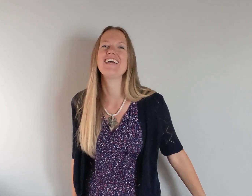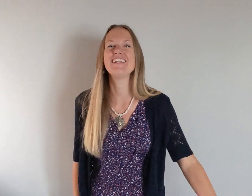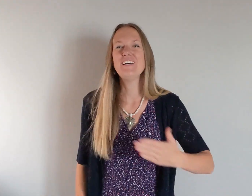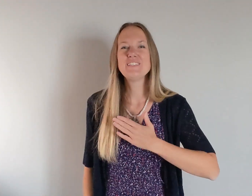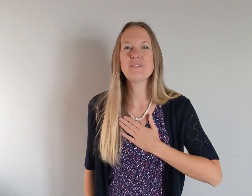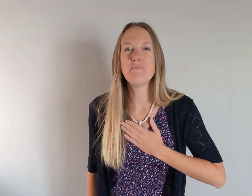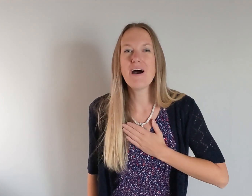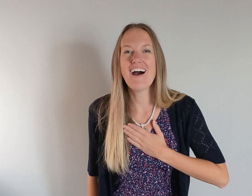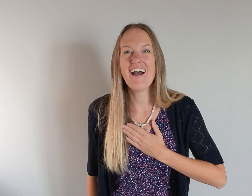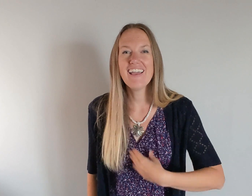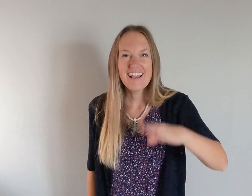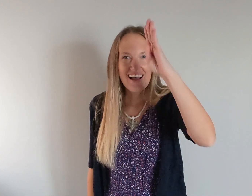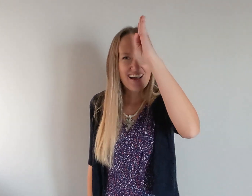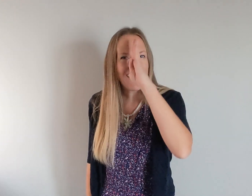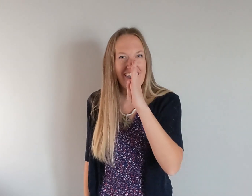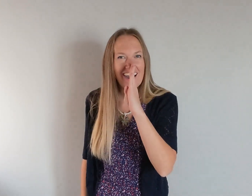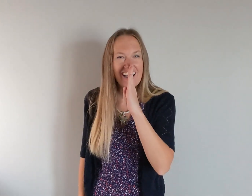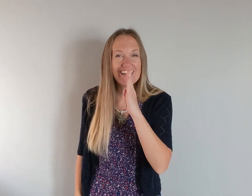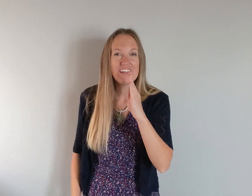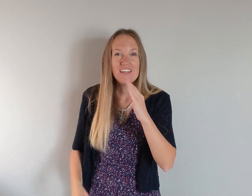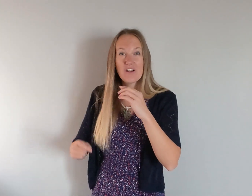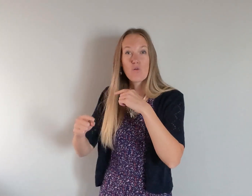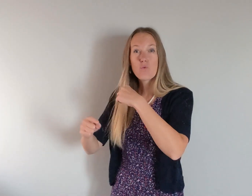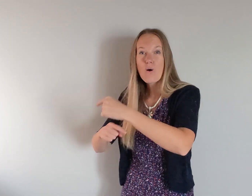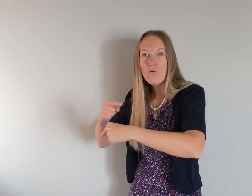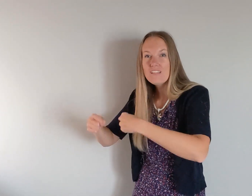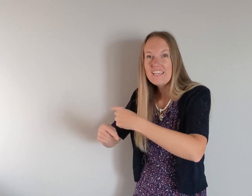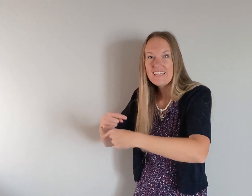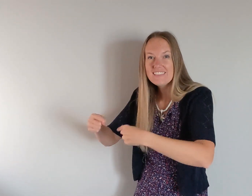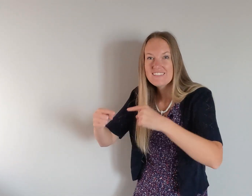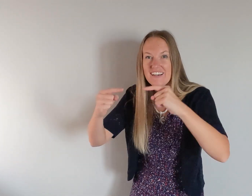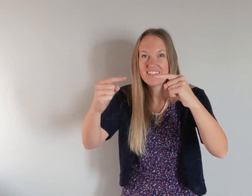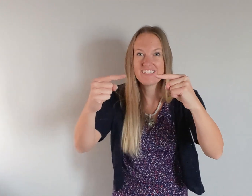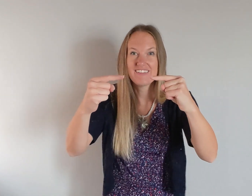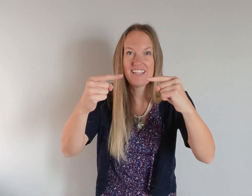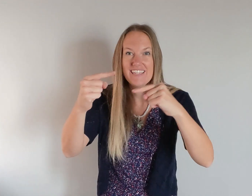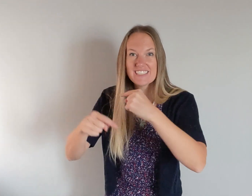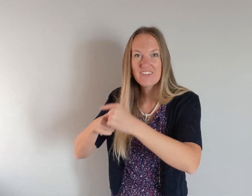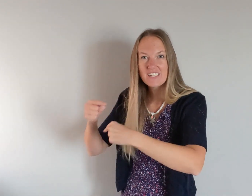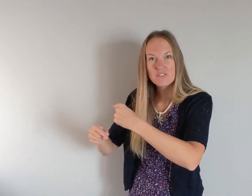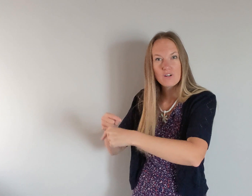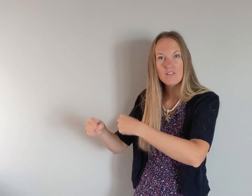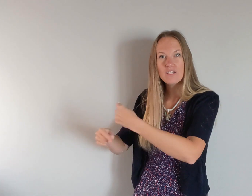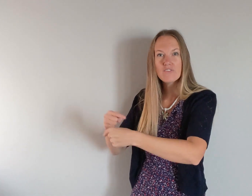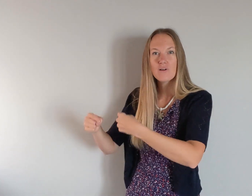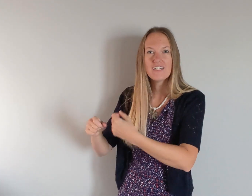line. So my God rolling. So you have your index fingers rolling over one